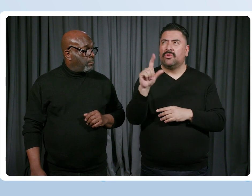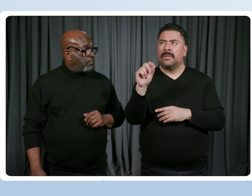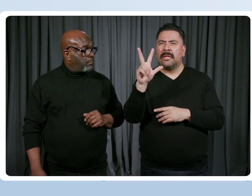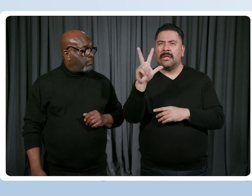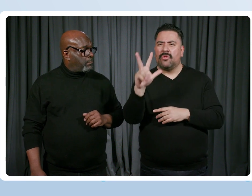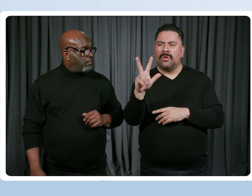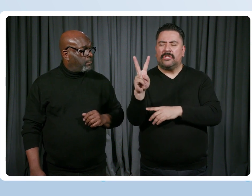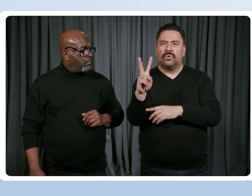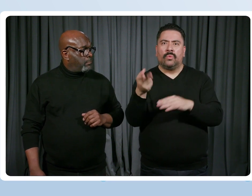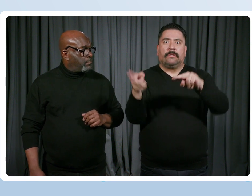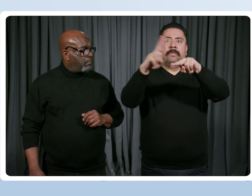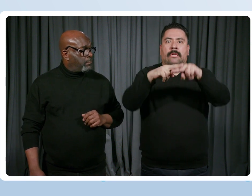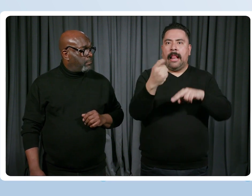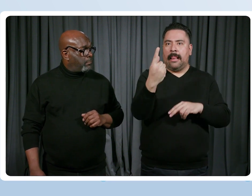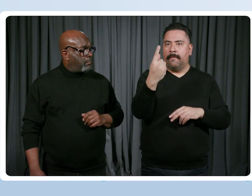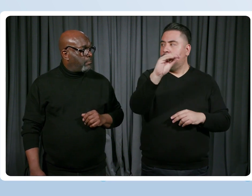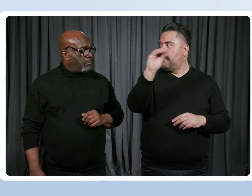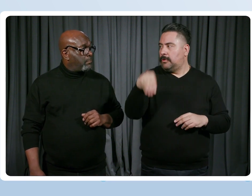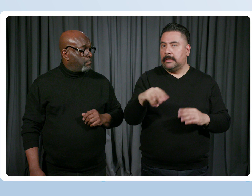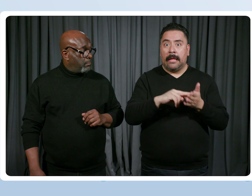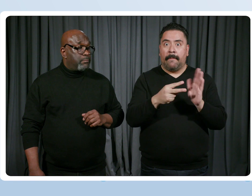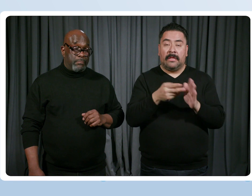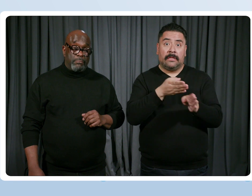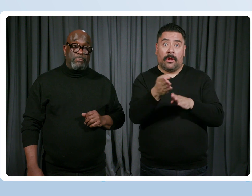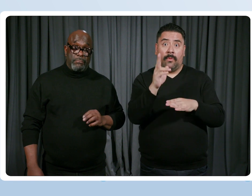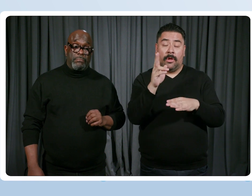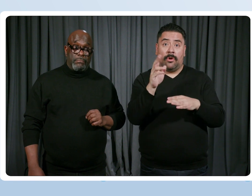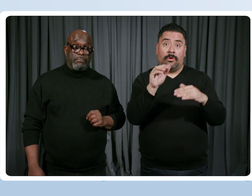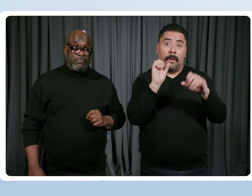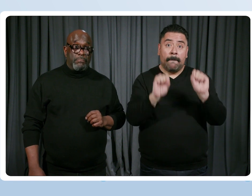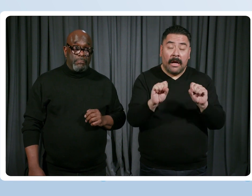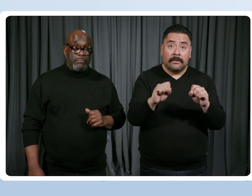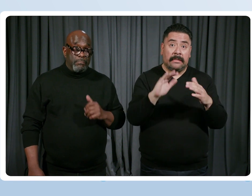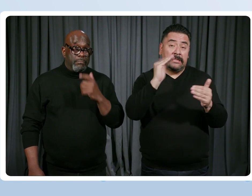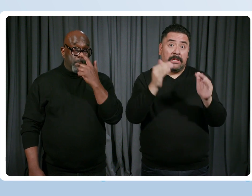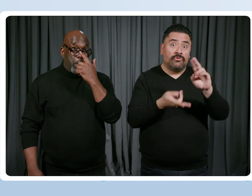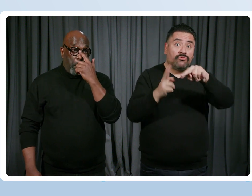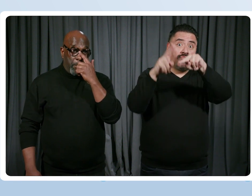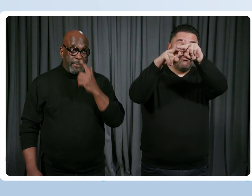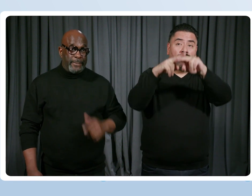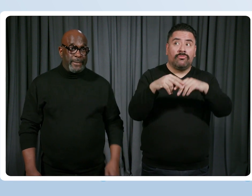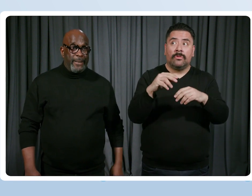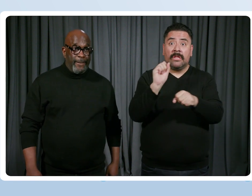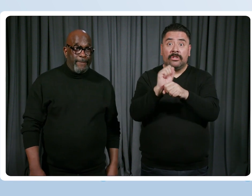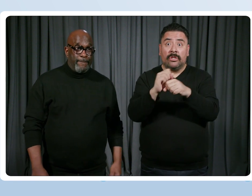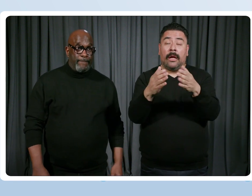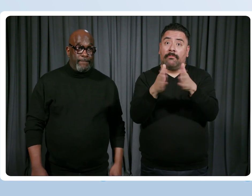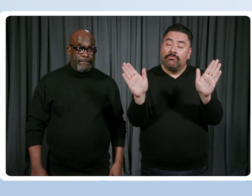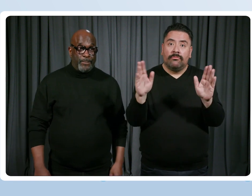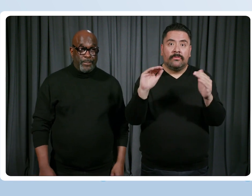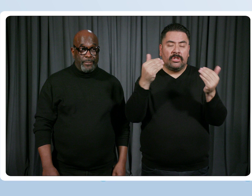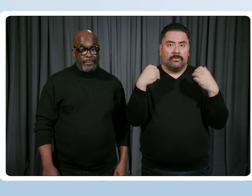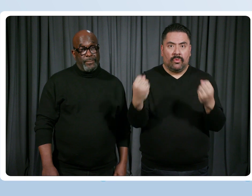is 11%. So the career outlook continues to grow. The job outlook is strong. Also, occupational therapy was